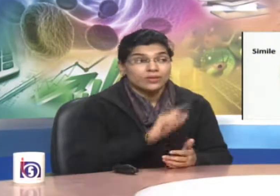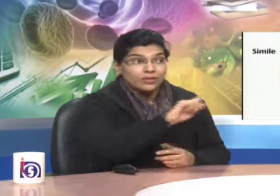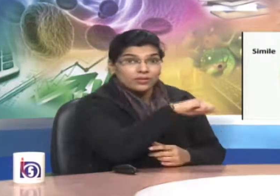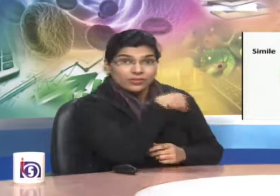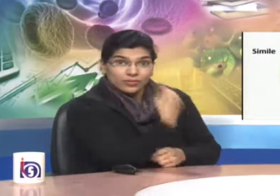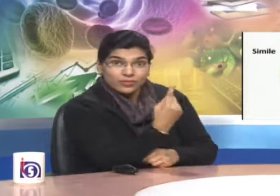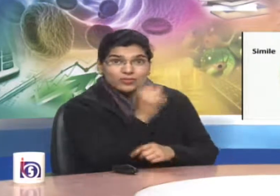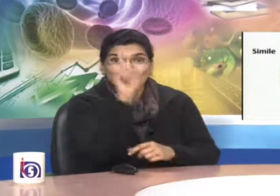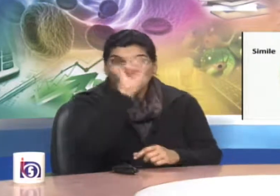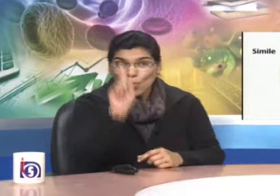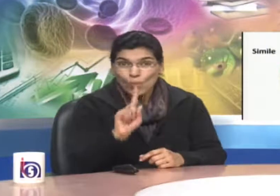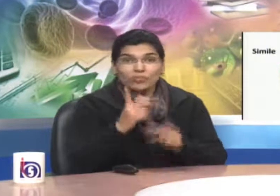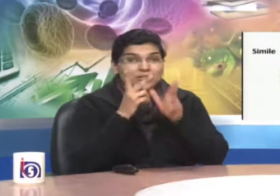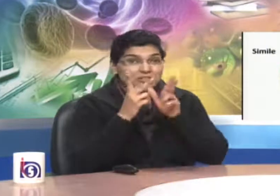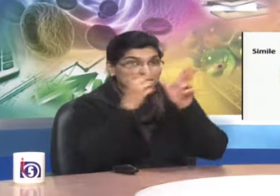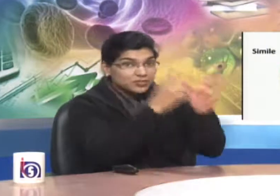And the metaphor is